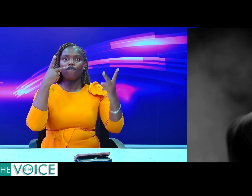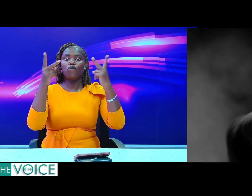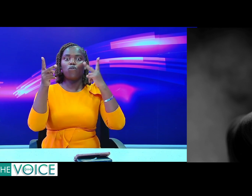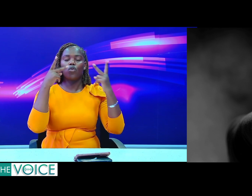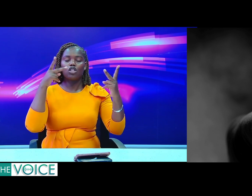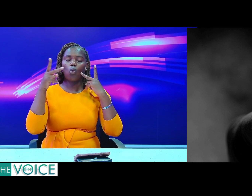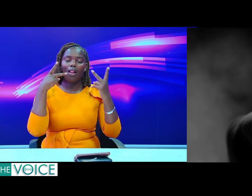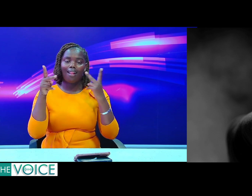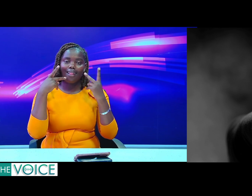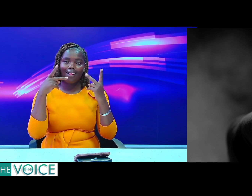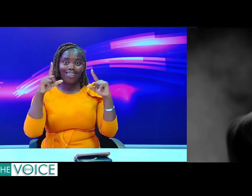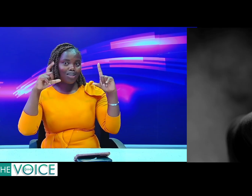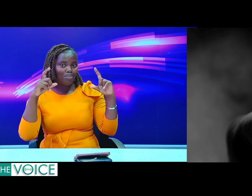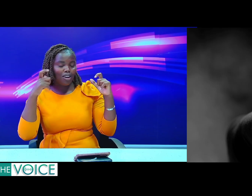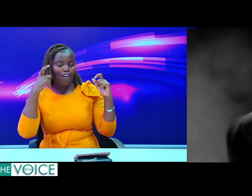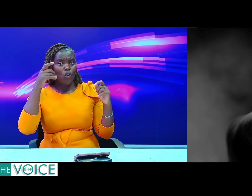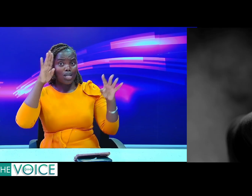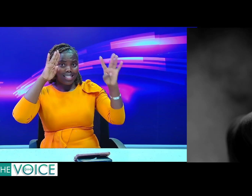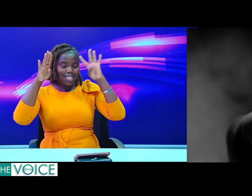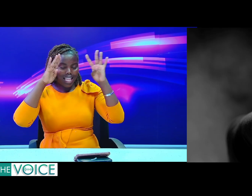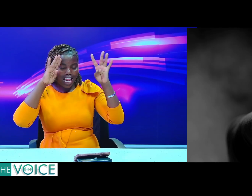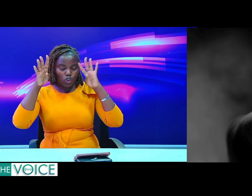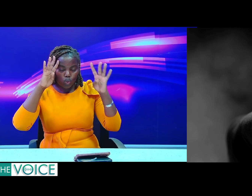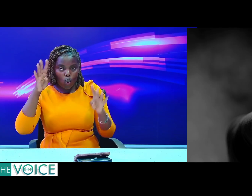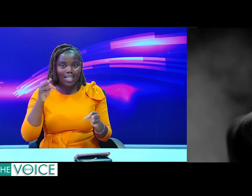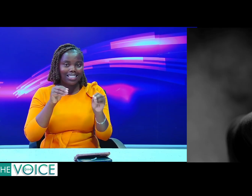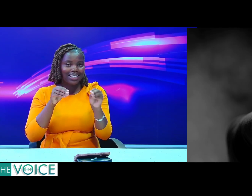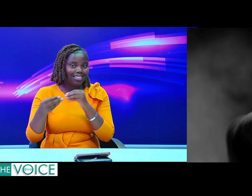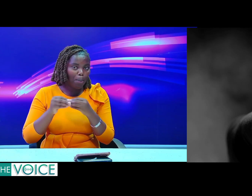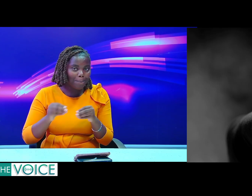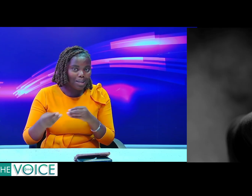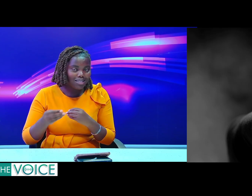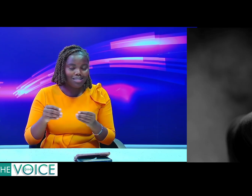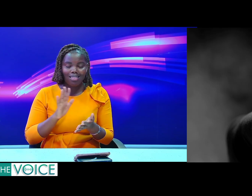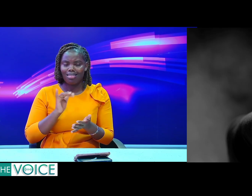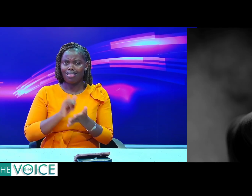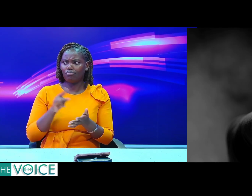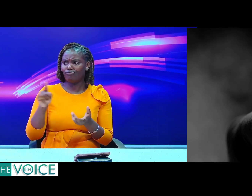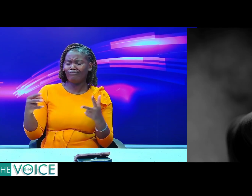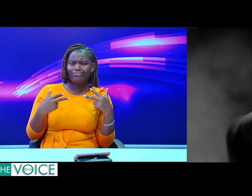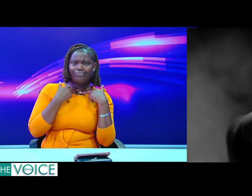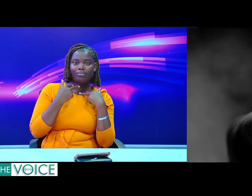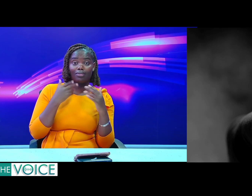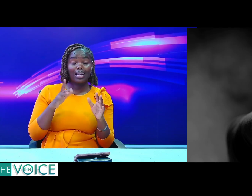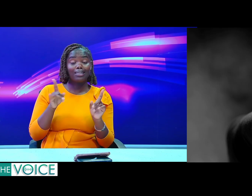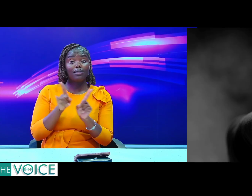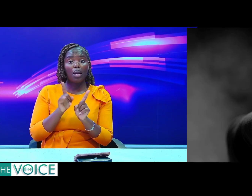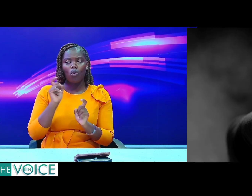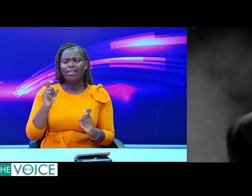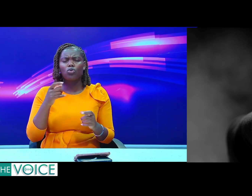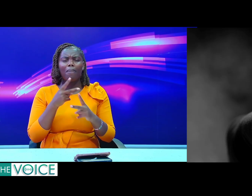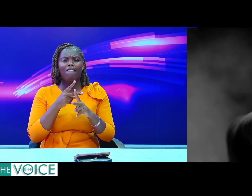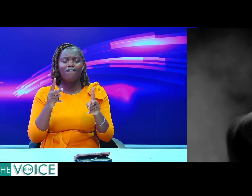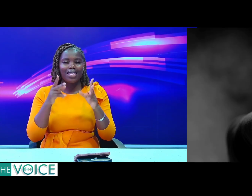be understood by everyone, especially for people with intellectual disabilities as well. They